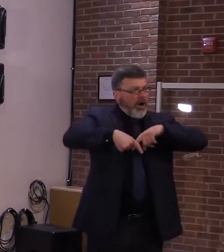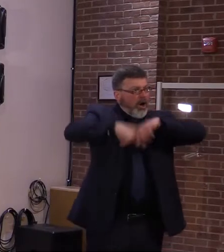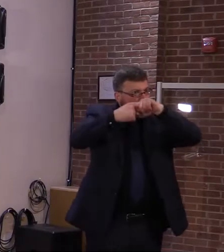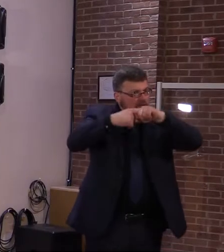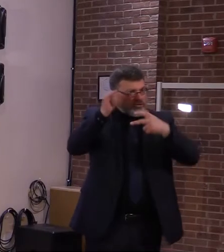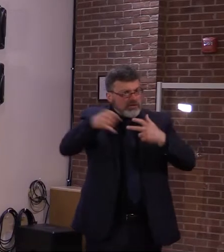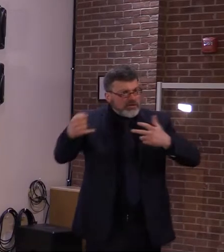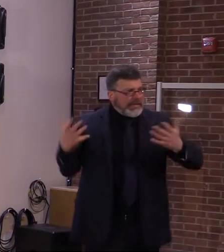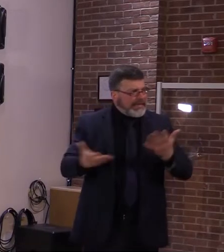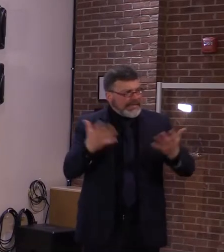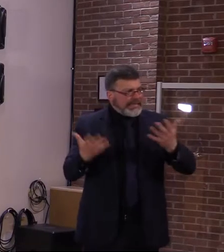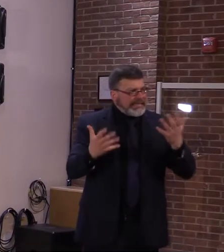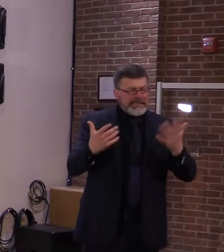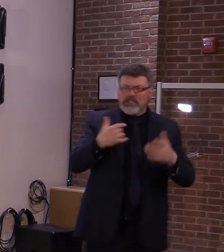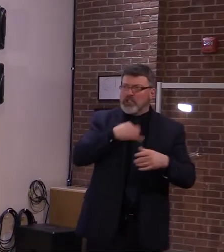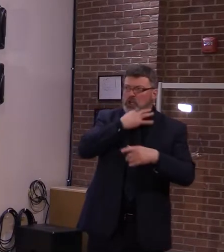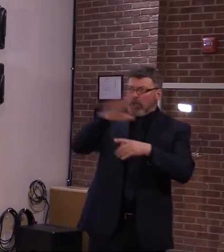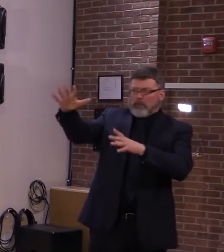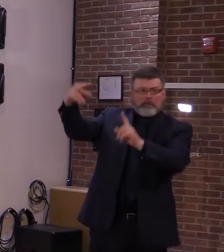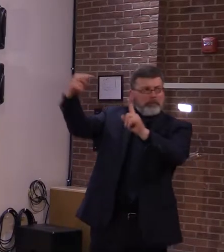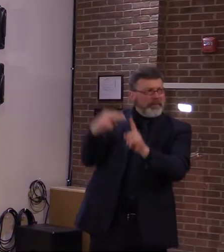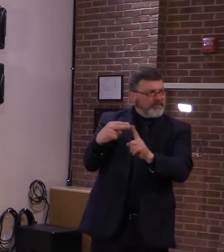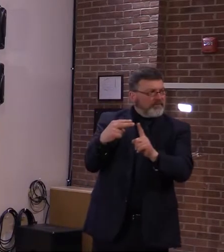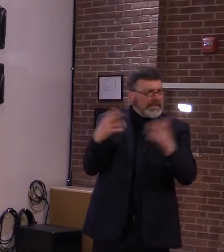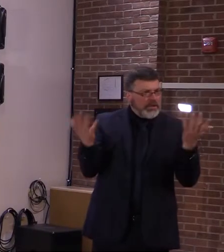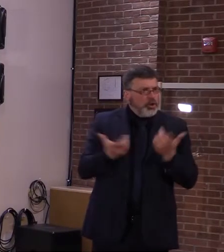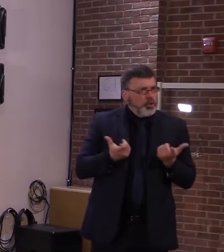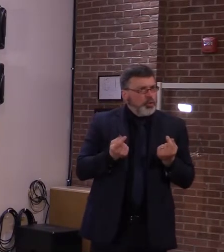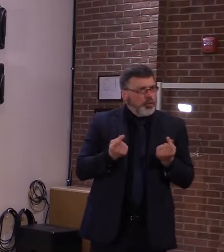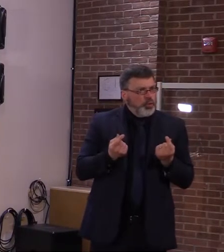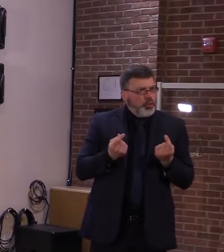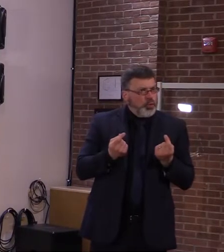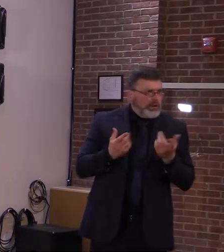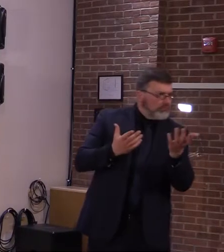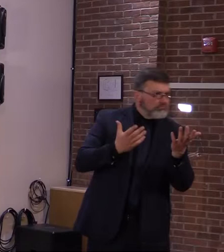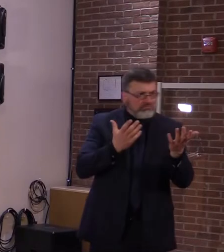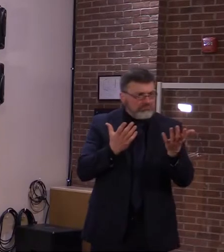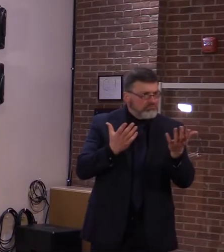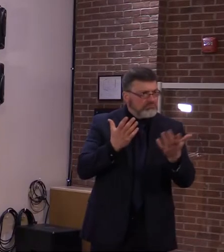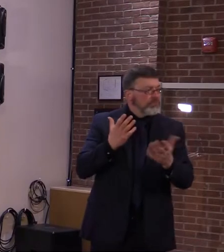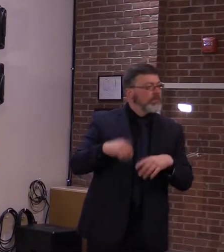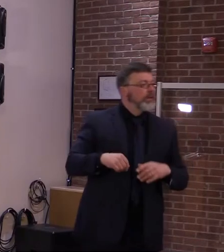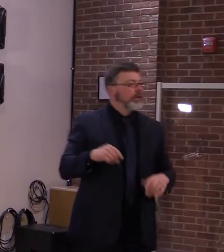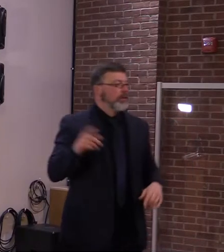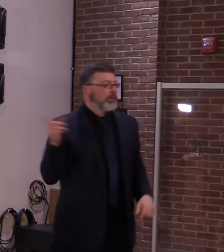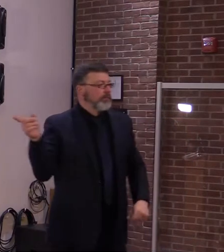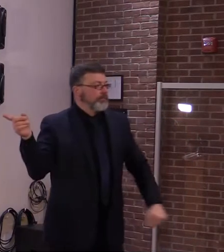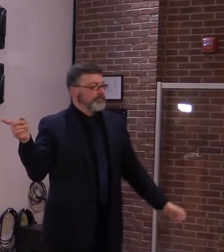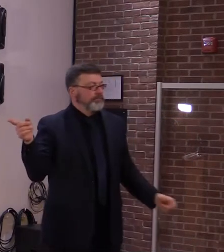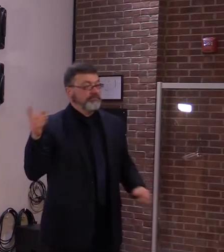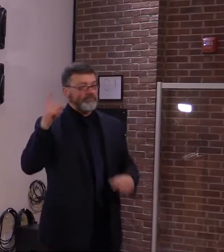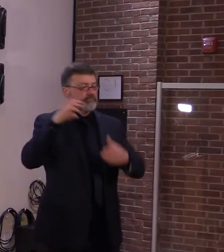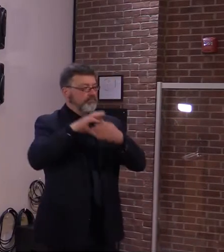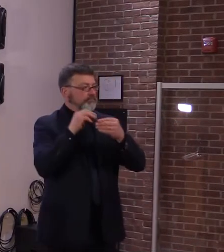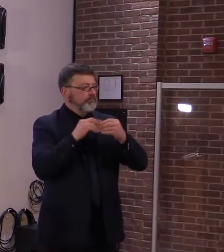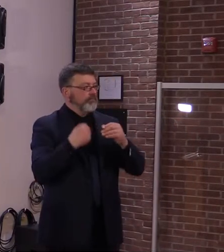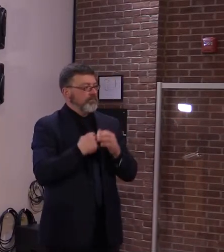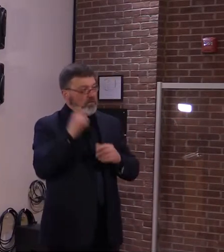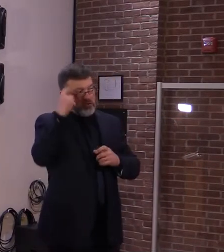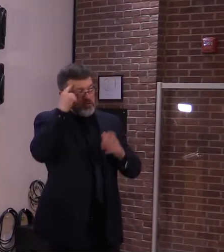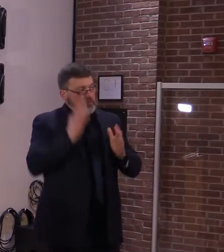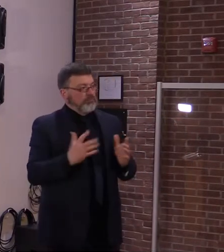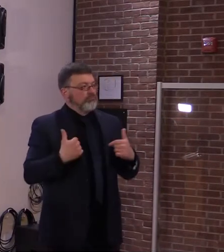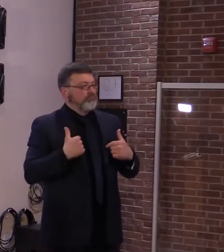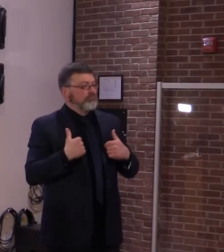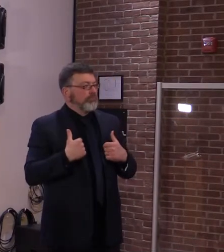the demand looking like for that? Yeah, there are certain areas of our state that have either slowed down or never had the uptick. That's